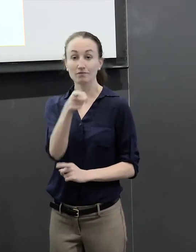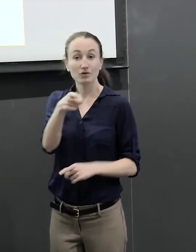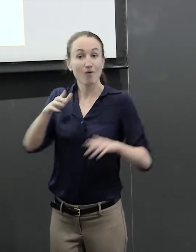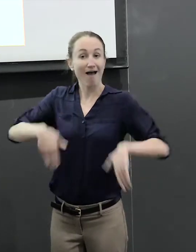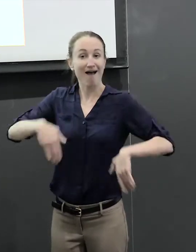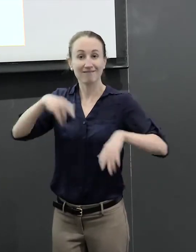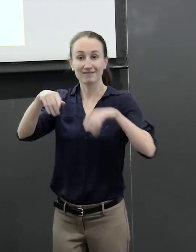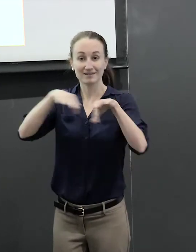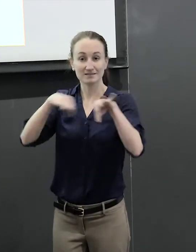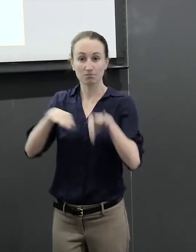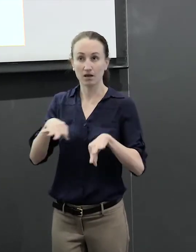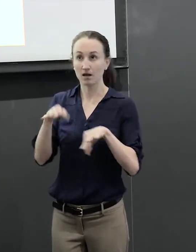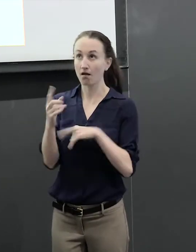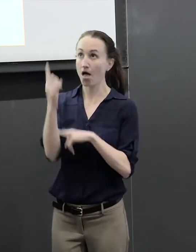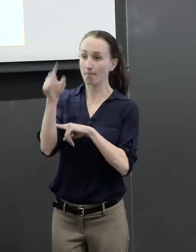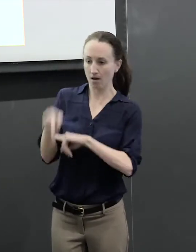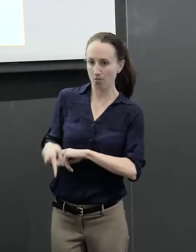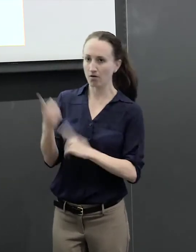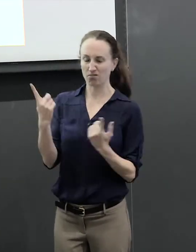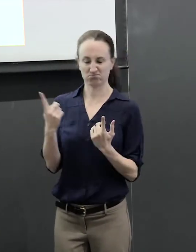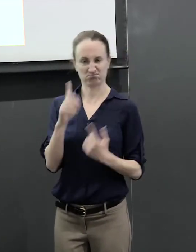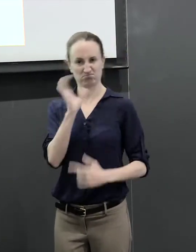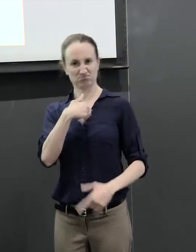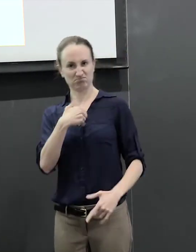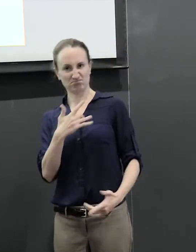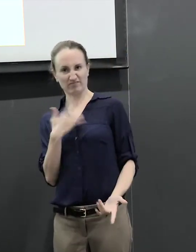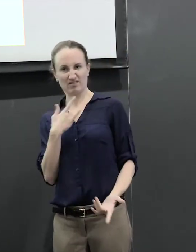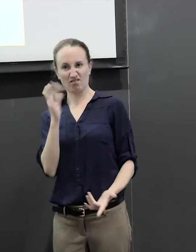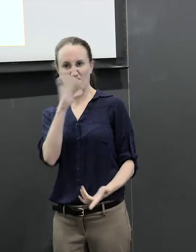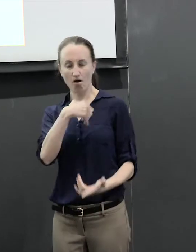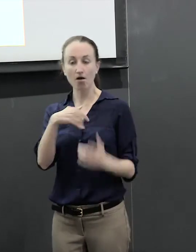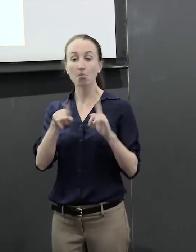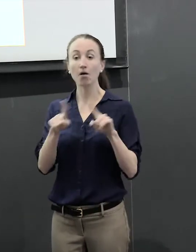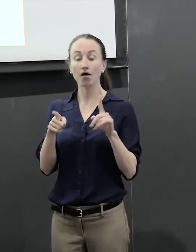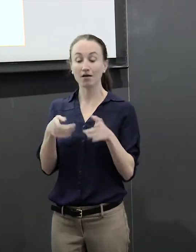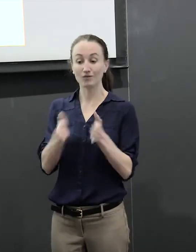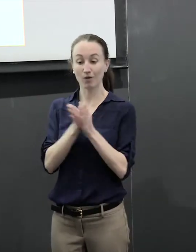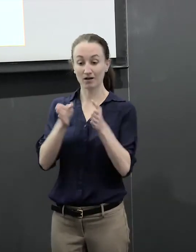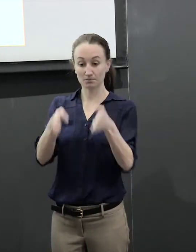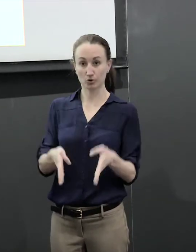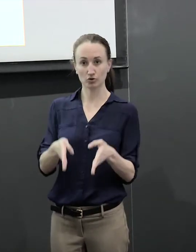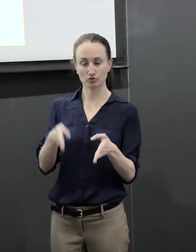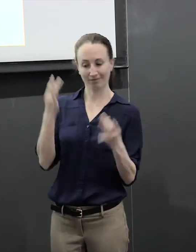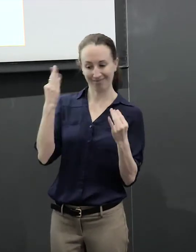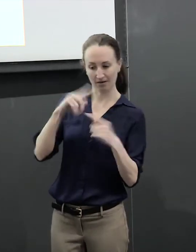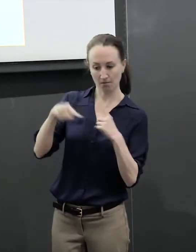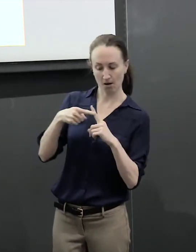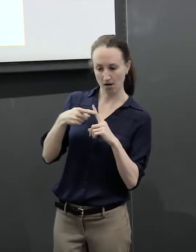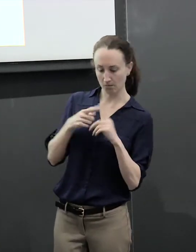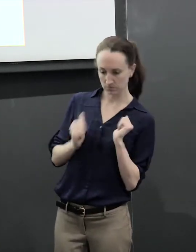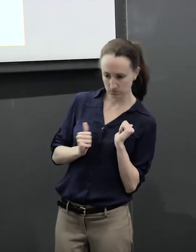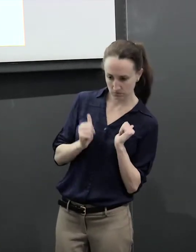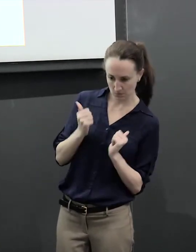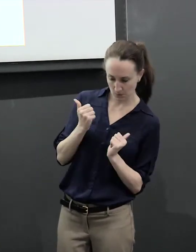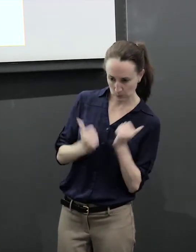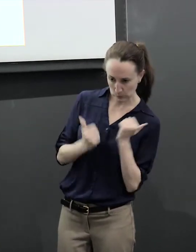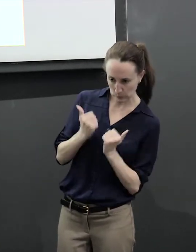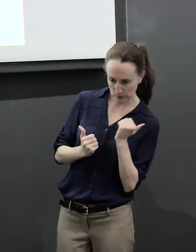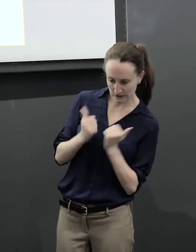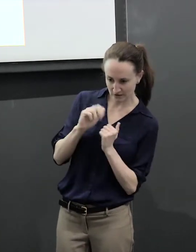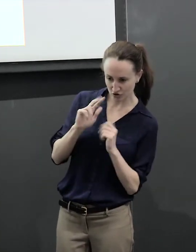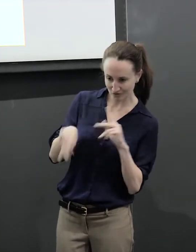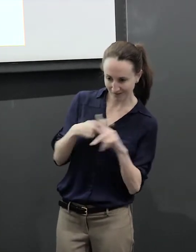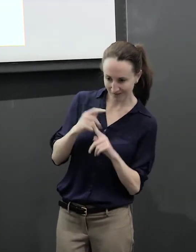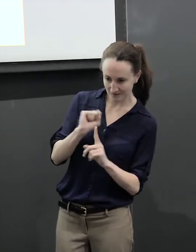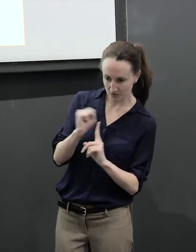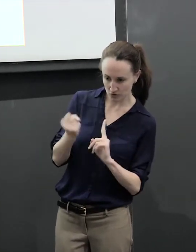downwards, this will be a weird thing. But if you ask your consultant to think of a context in which this would be good,